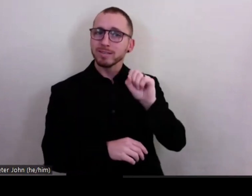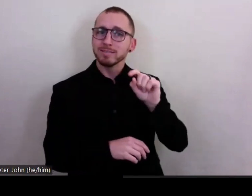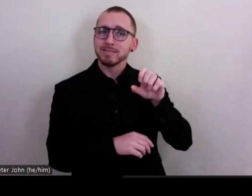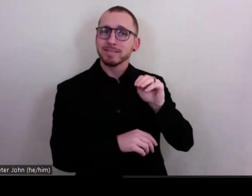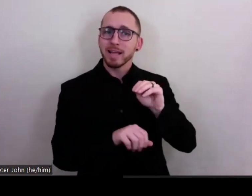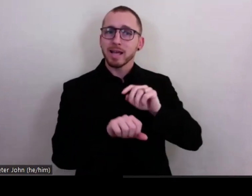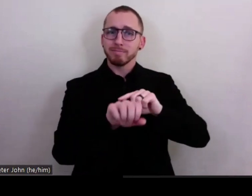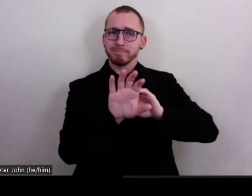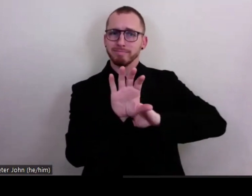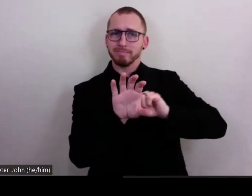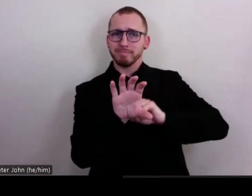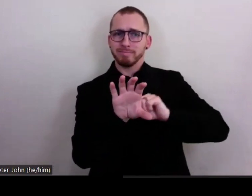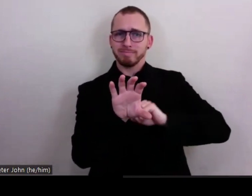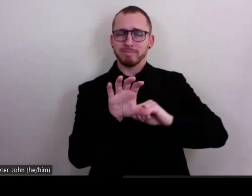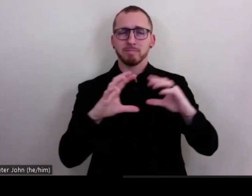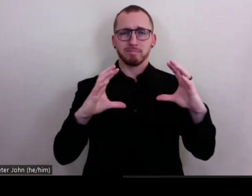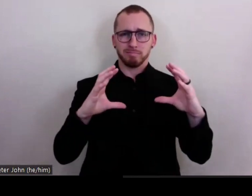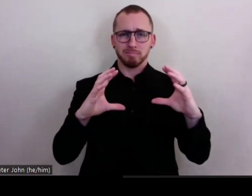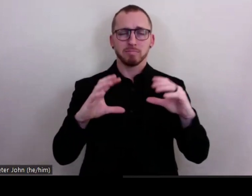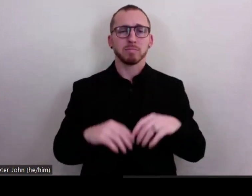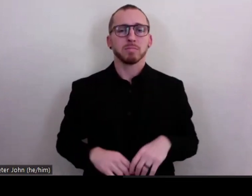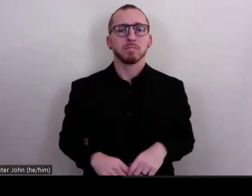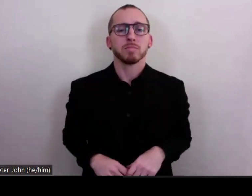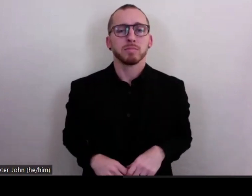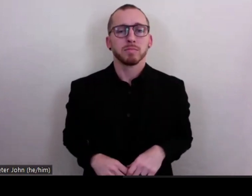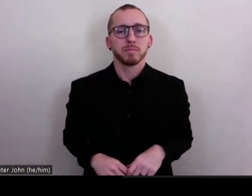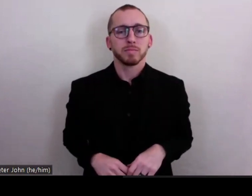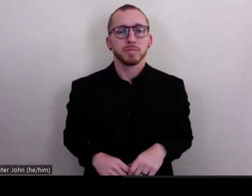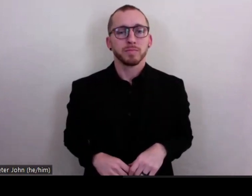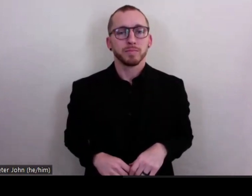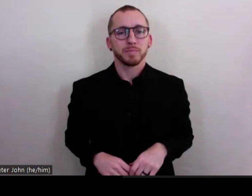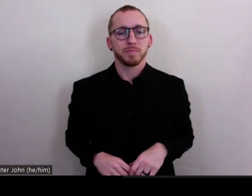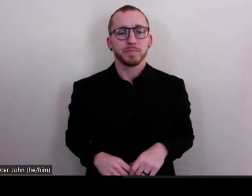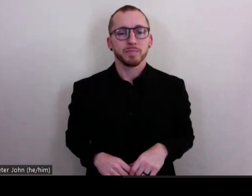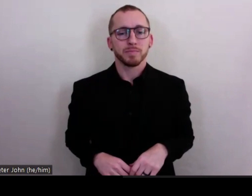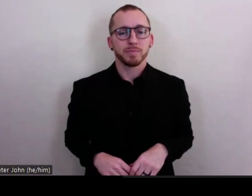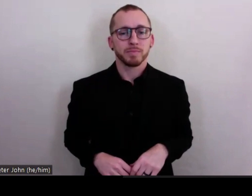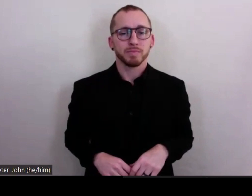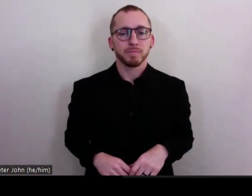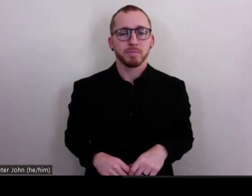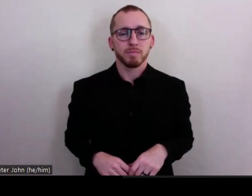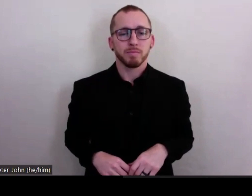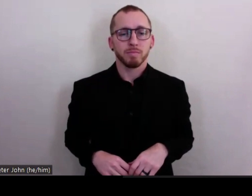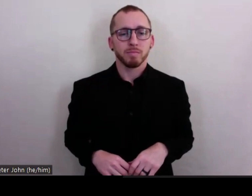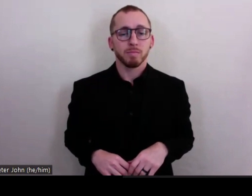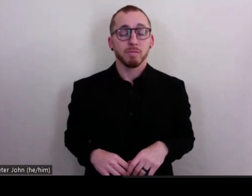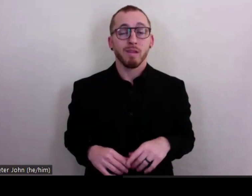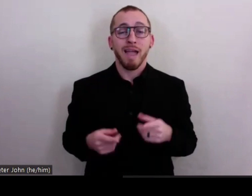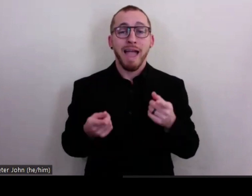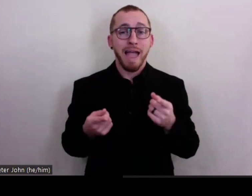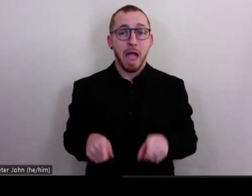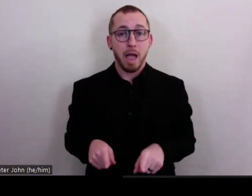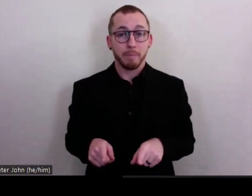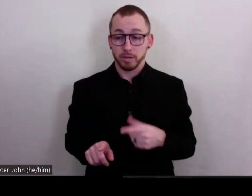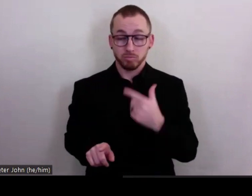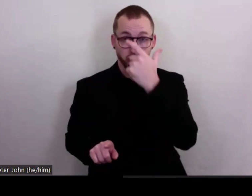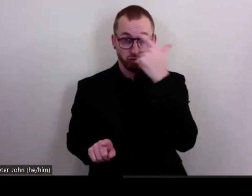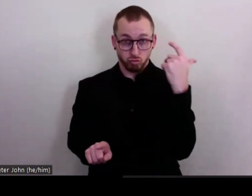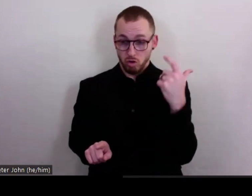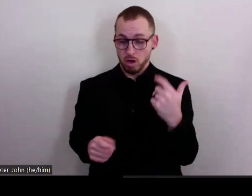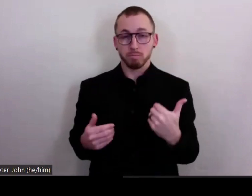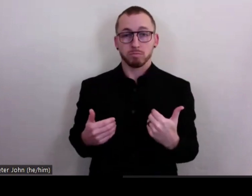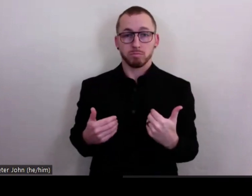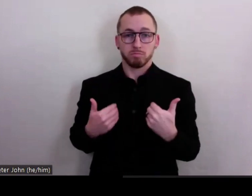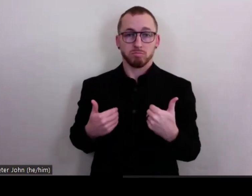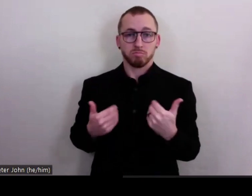Alan Shore, it's one of the others, but he talks about flipping your lid. And so sometimes what happens with trauma, in particular with kids and adolescents, because